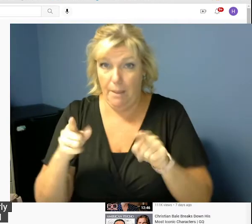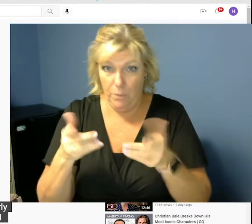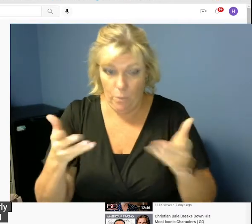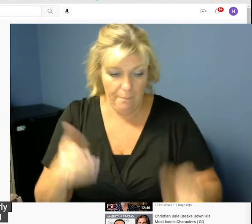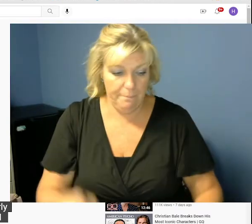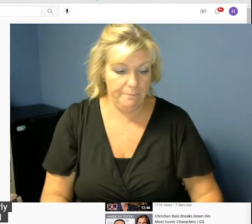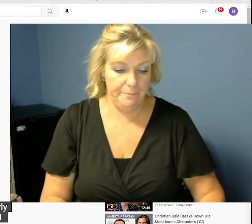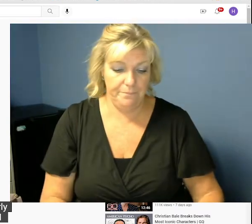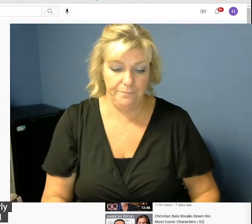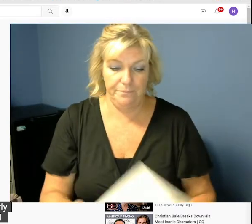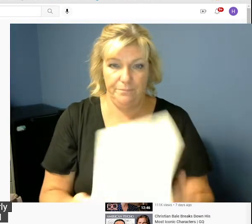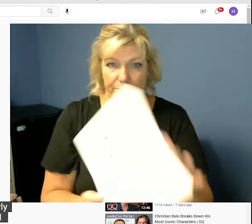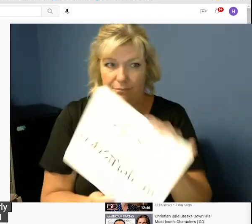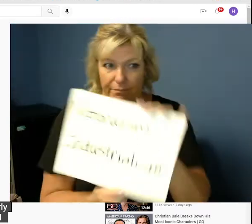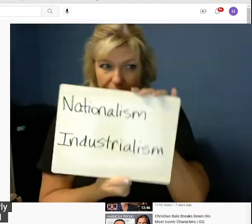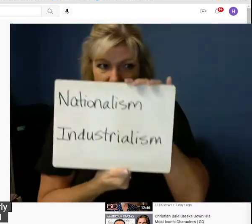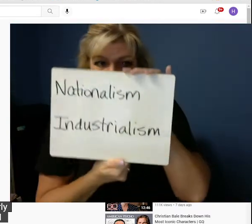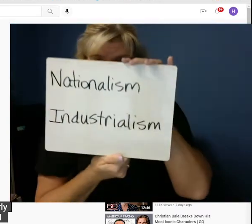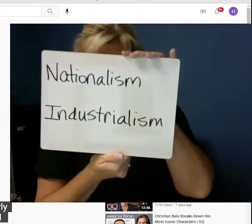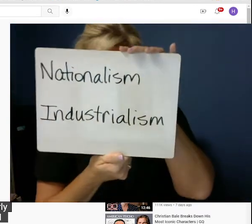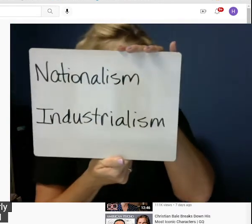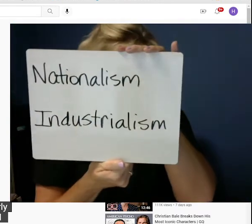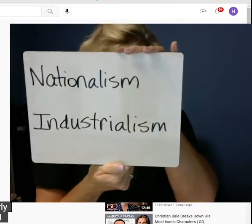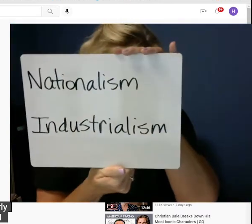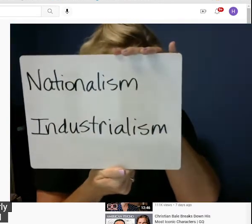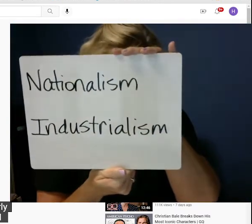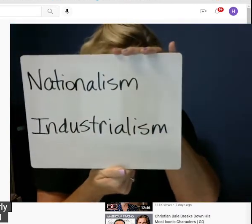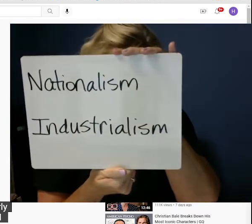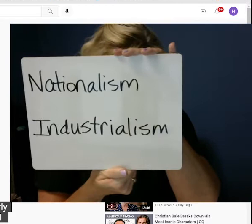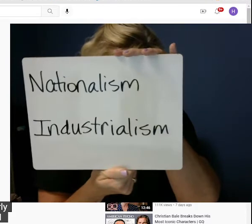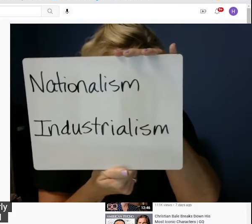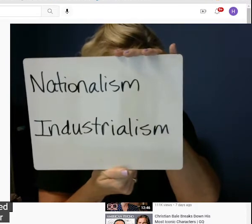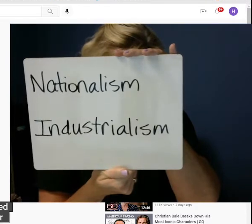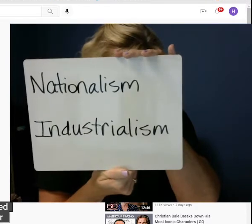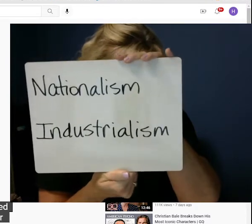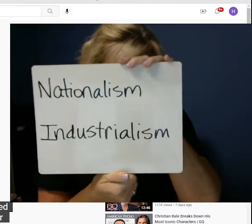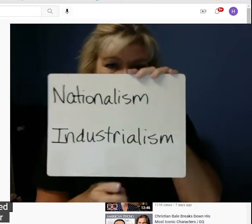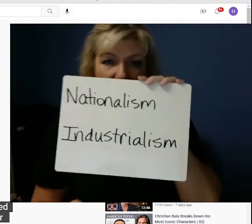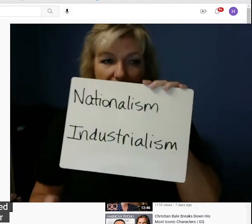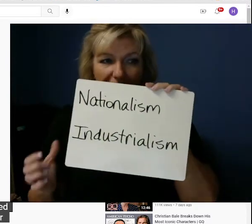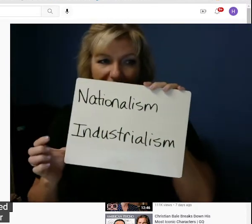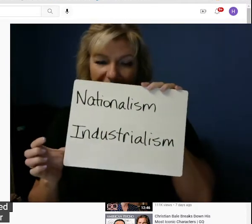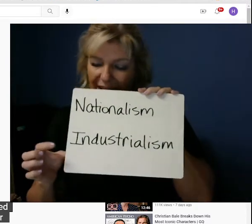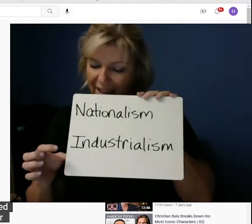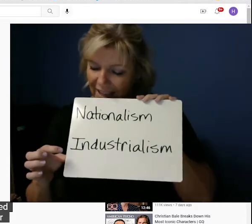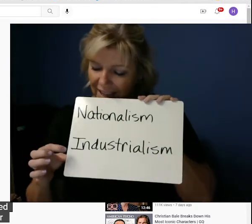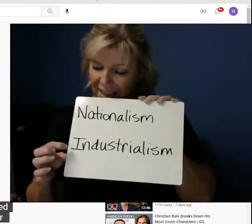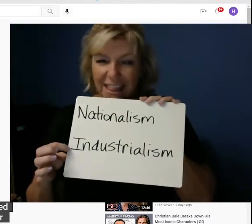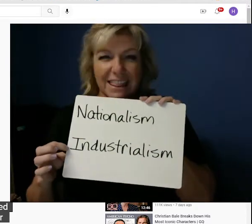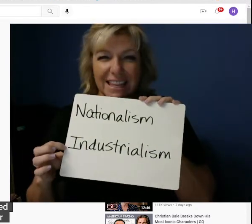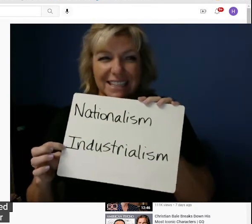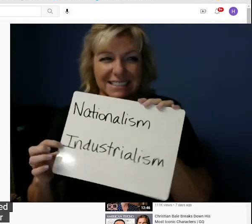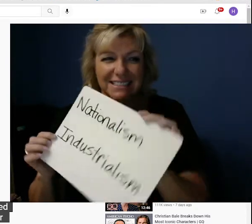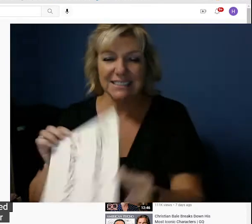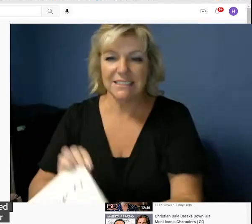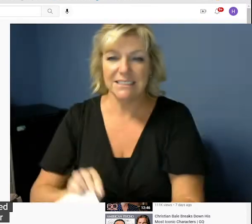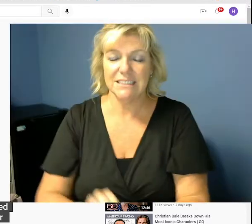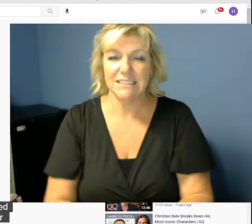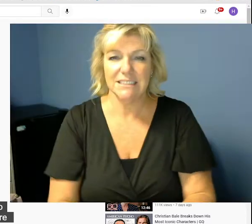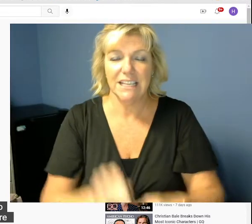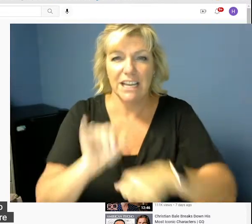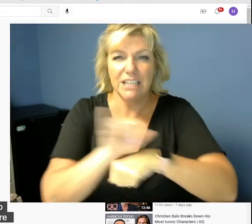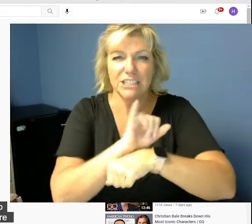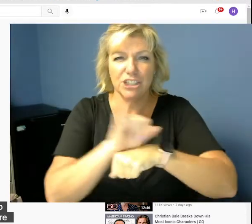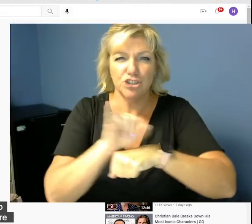industrialism. And this is early industrialization, right? The real industrial revolution that's going to happen in the United States is going to happen after the Civil